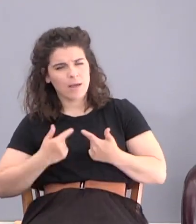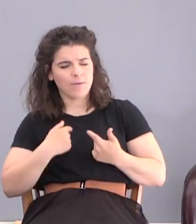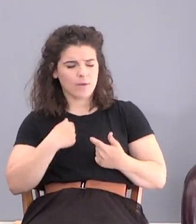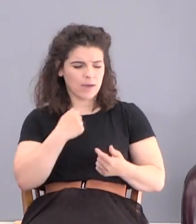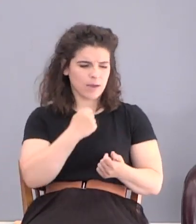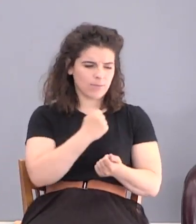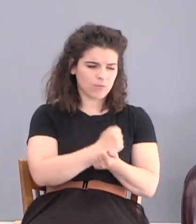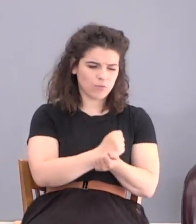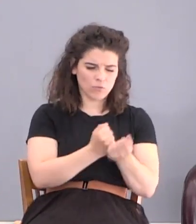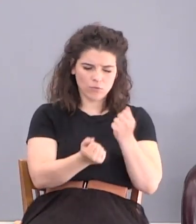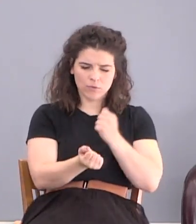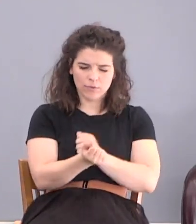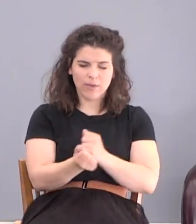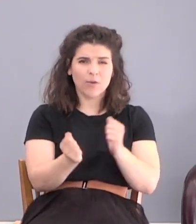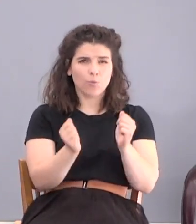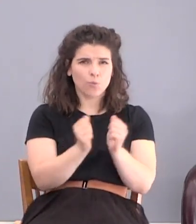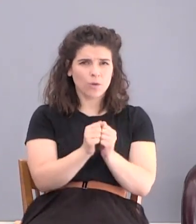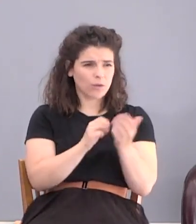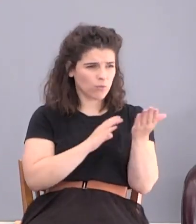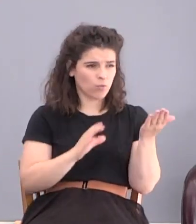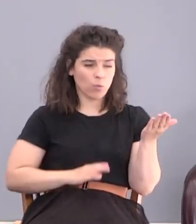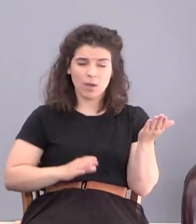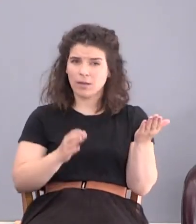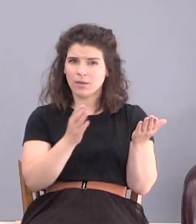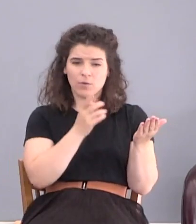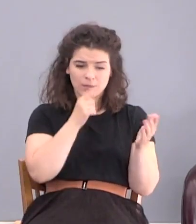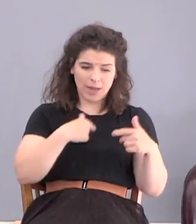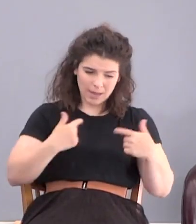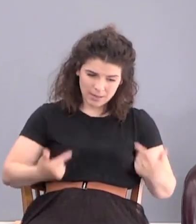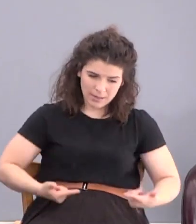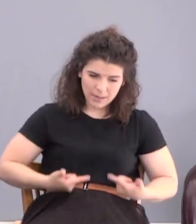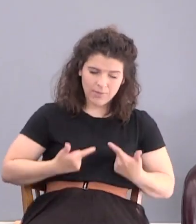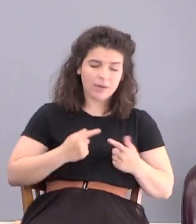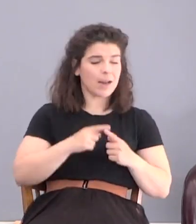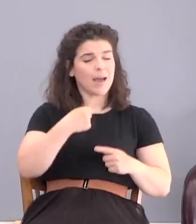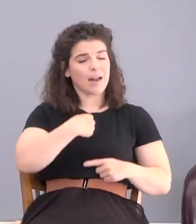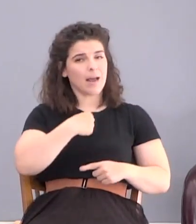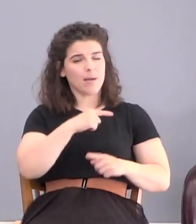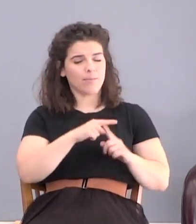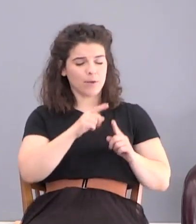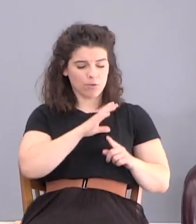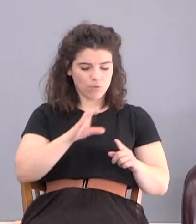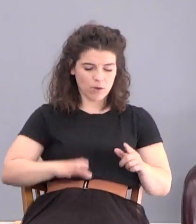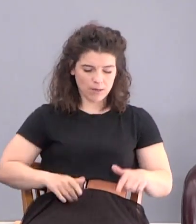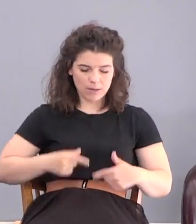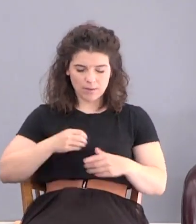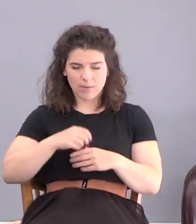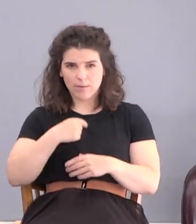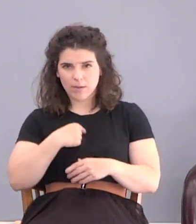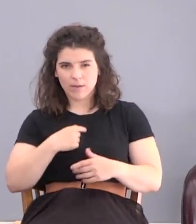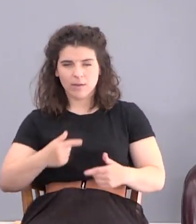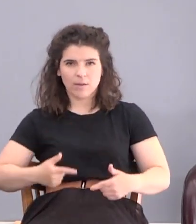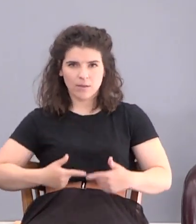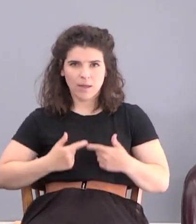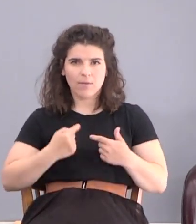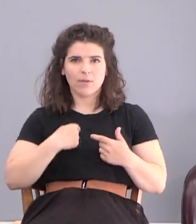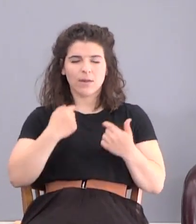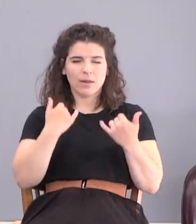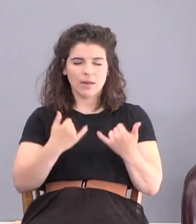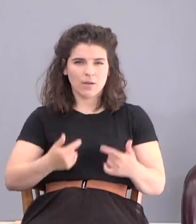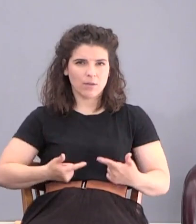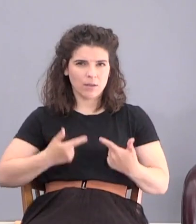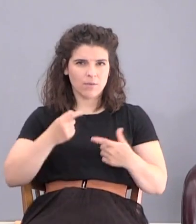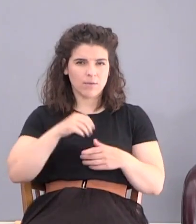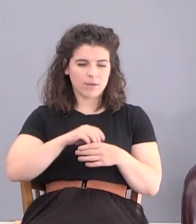crucified with Christ, nevertheless I live. Yet not I, but Christ live in me, and the life that I now live in the flesh, I live by the faith of the Son of